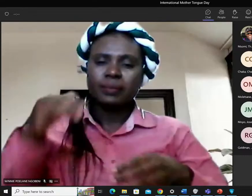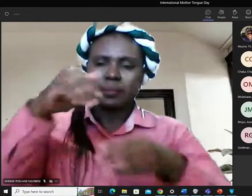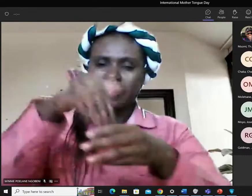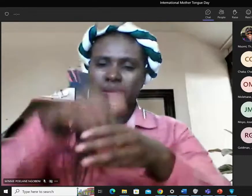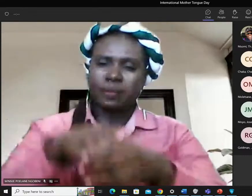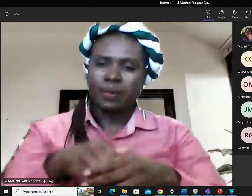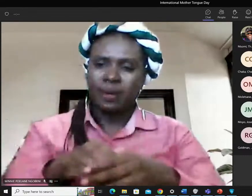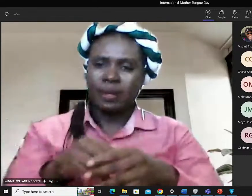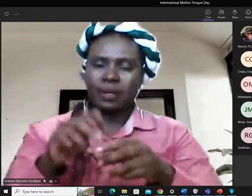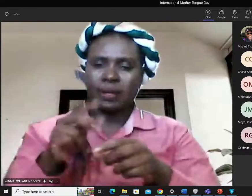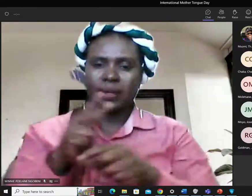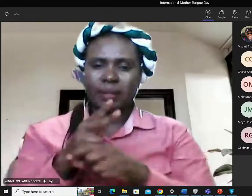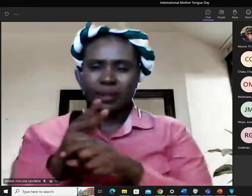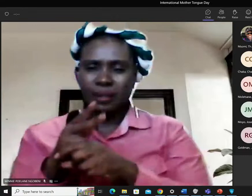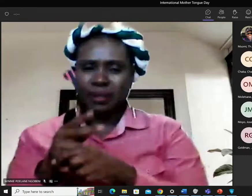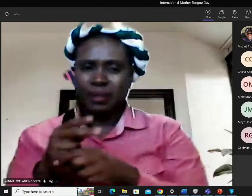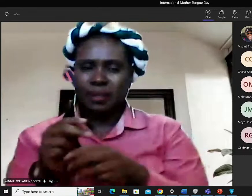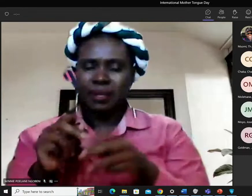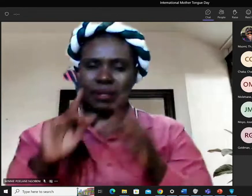are